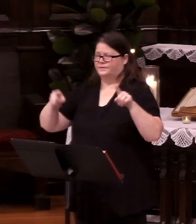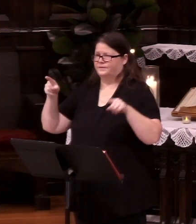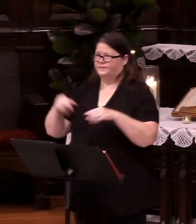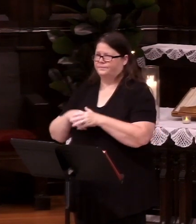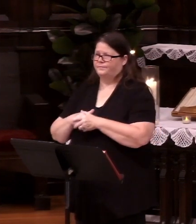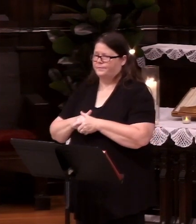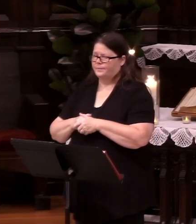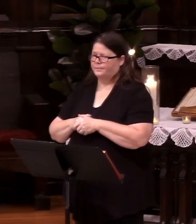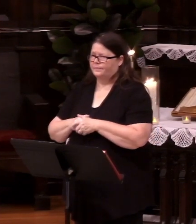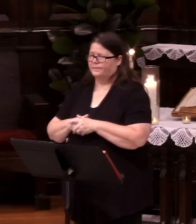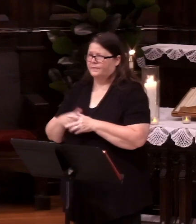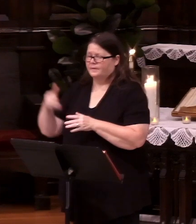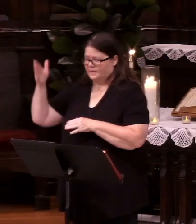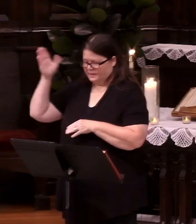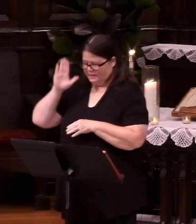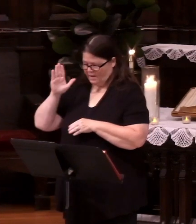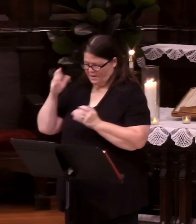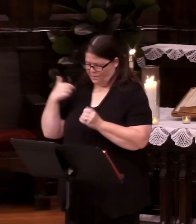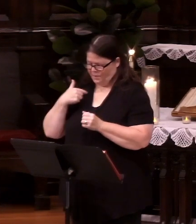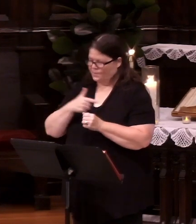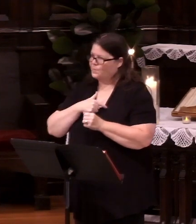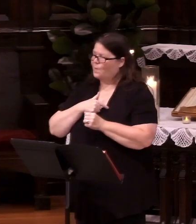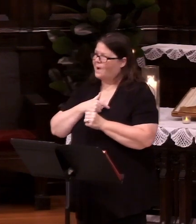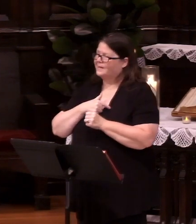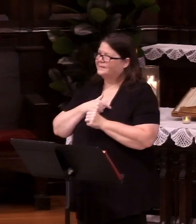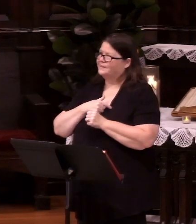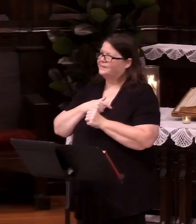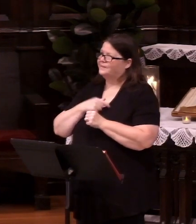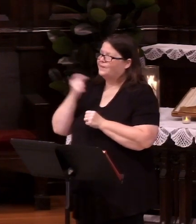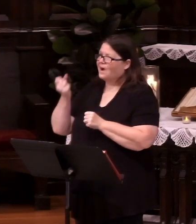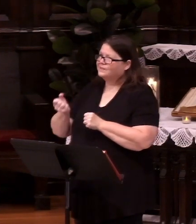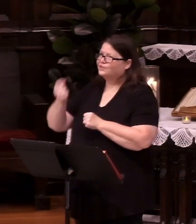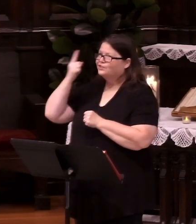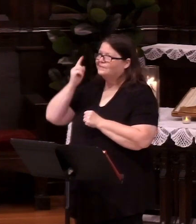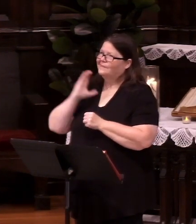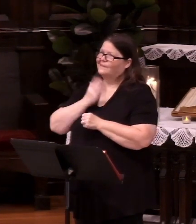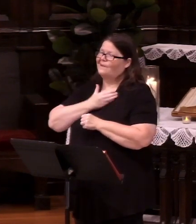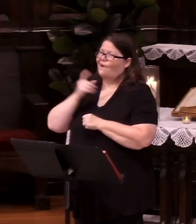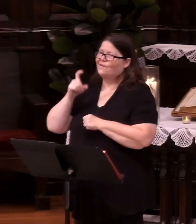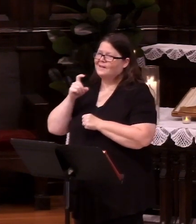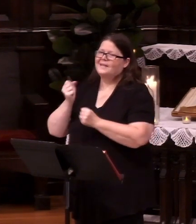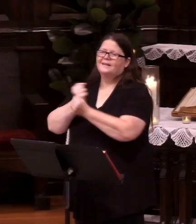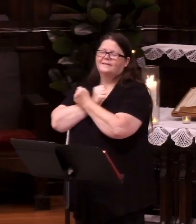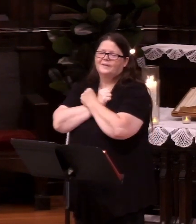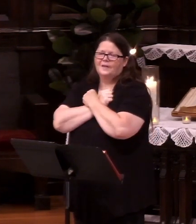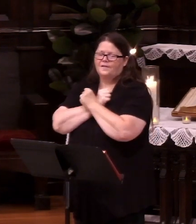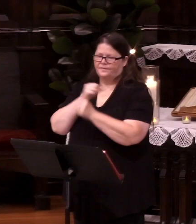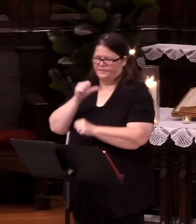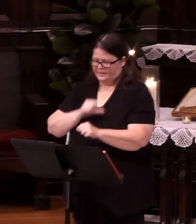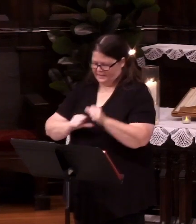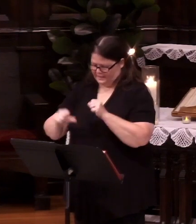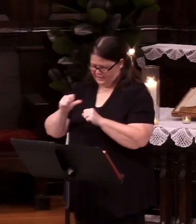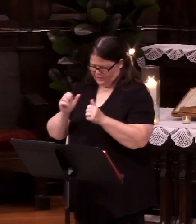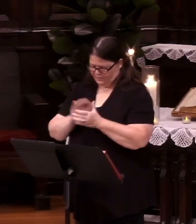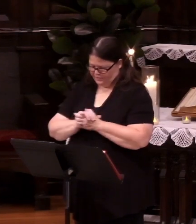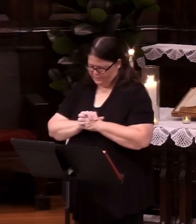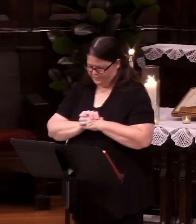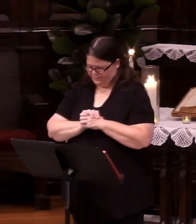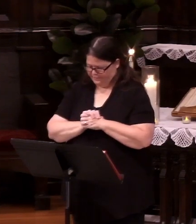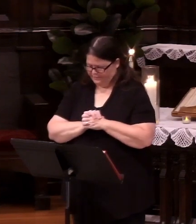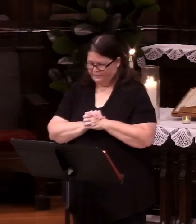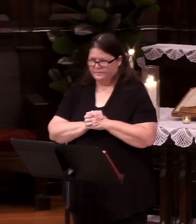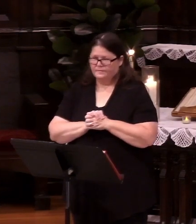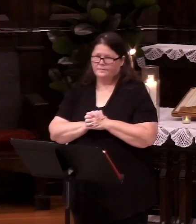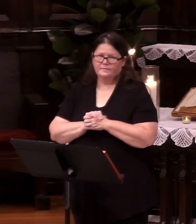God, may we see in yourself our need to love each other. And now let us raise